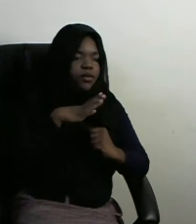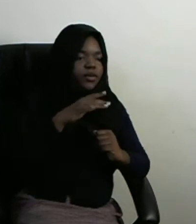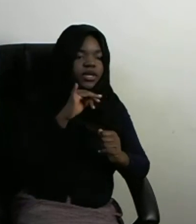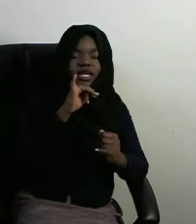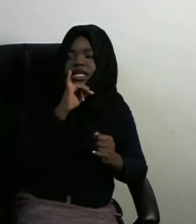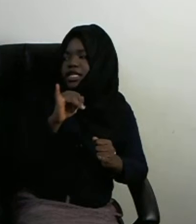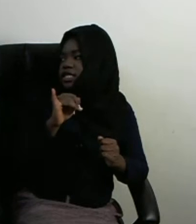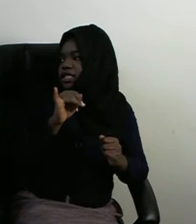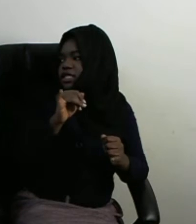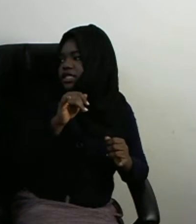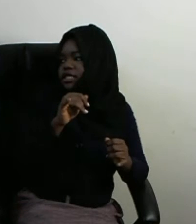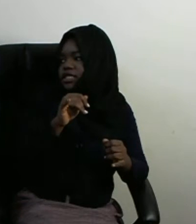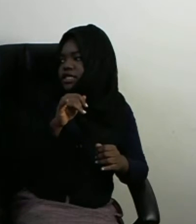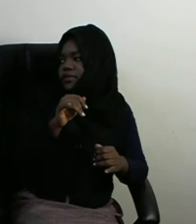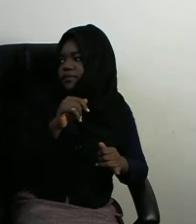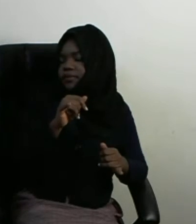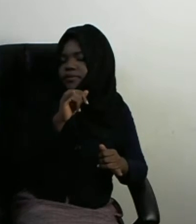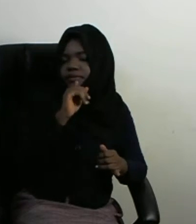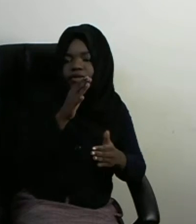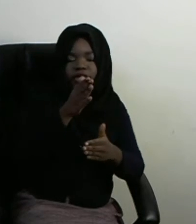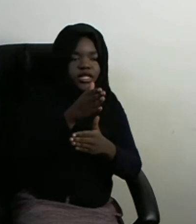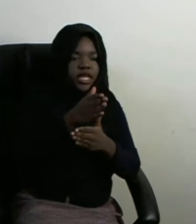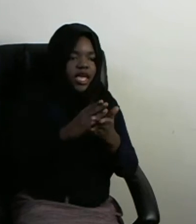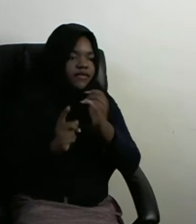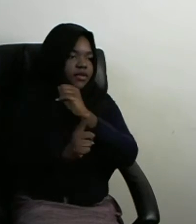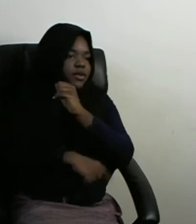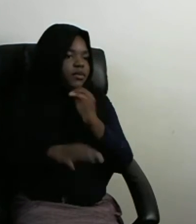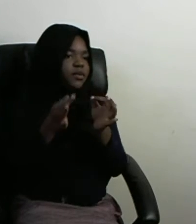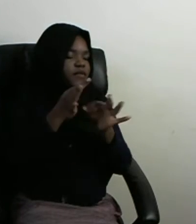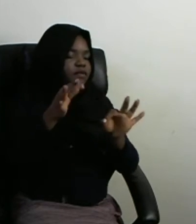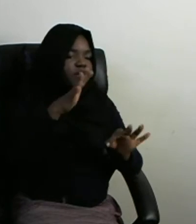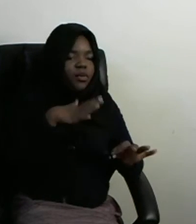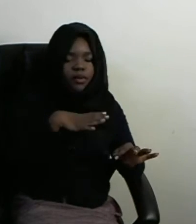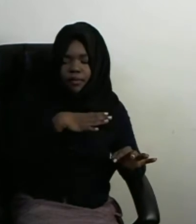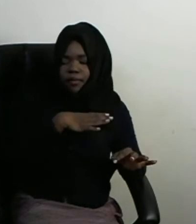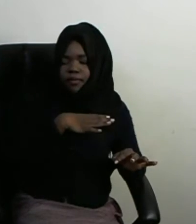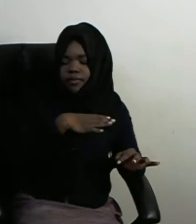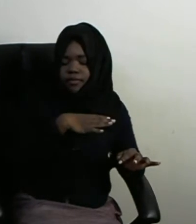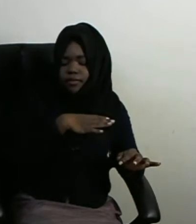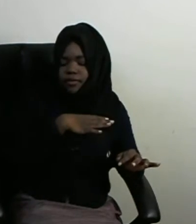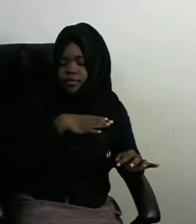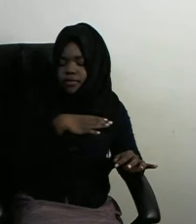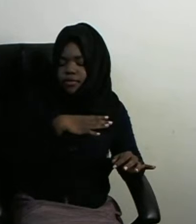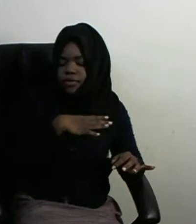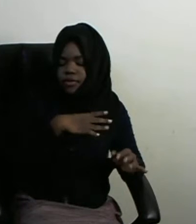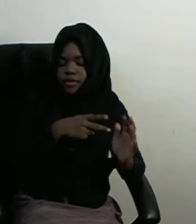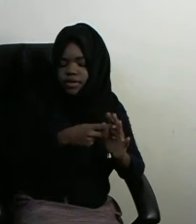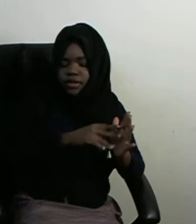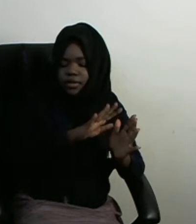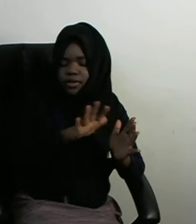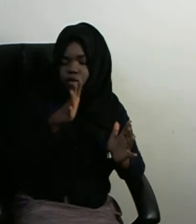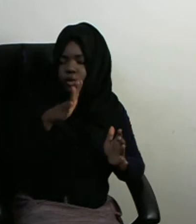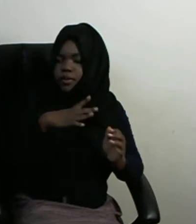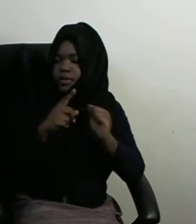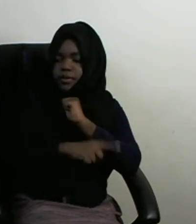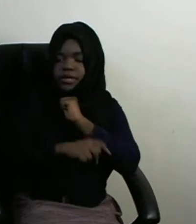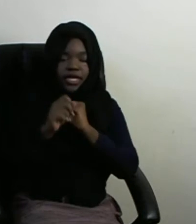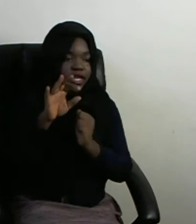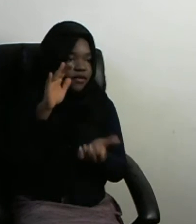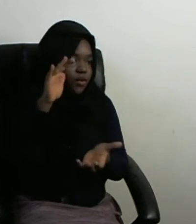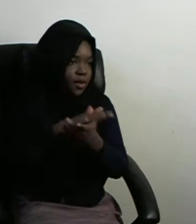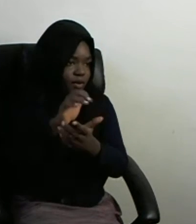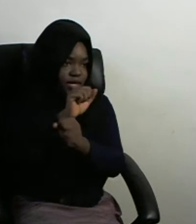the punishment of free, chaste women. The punishment, if you marry